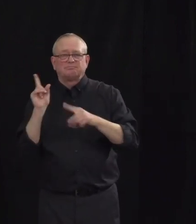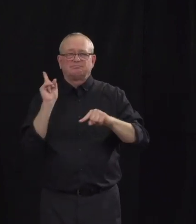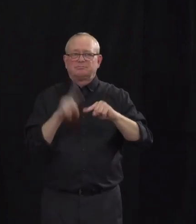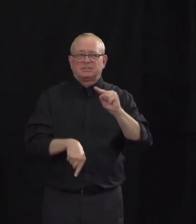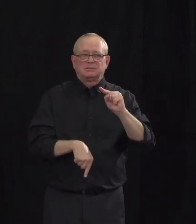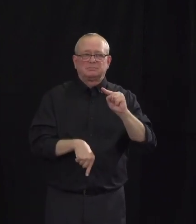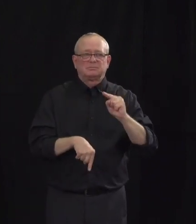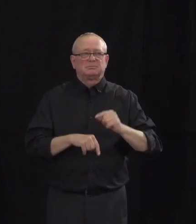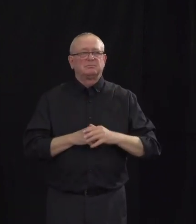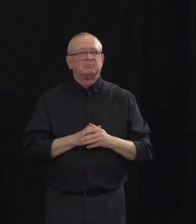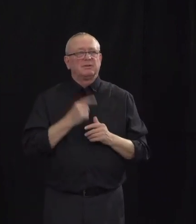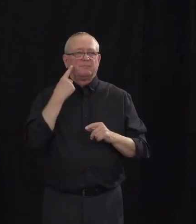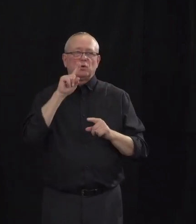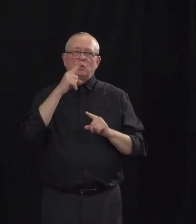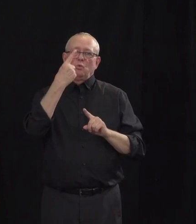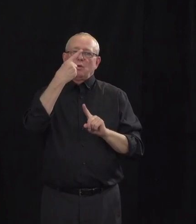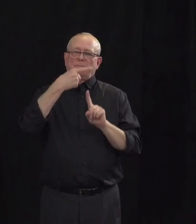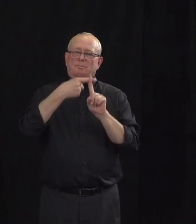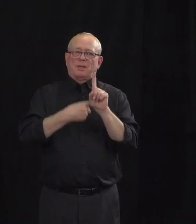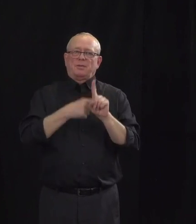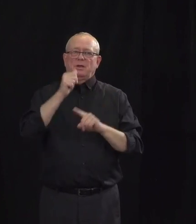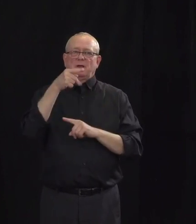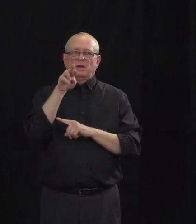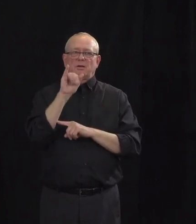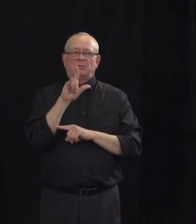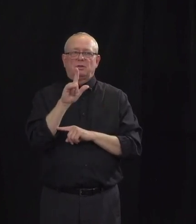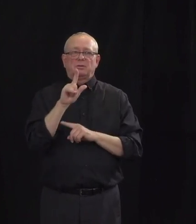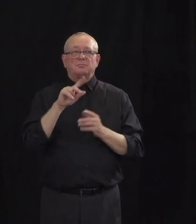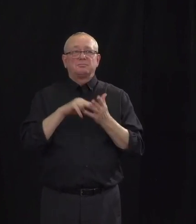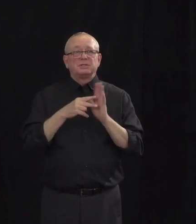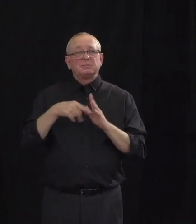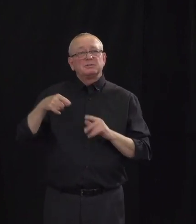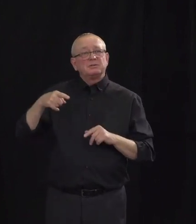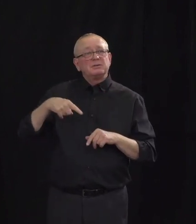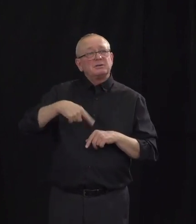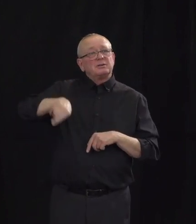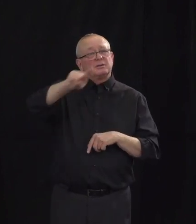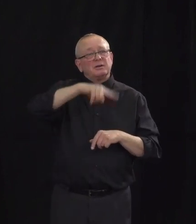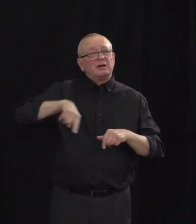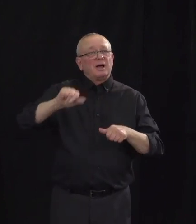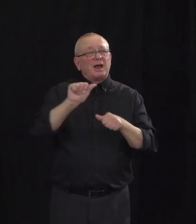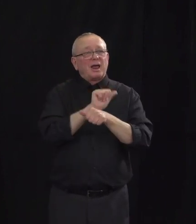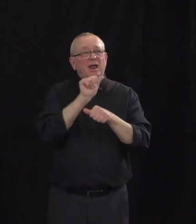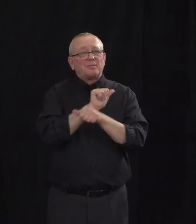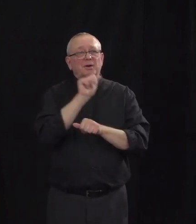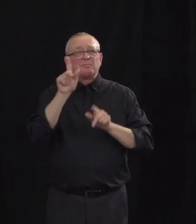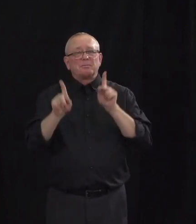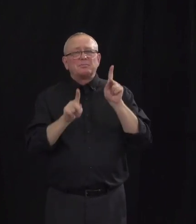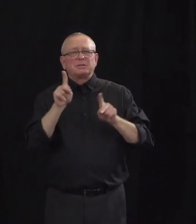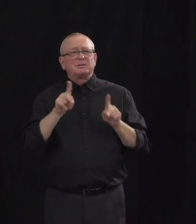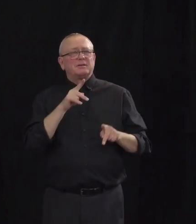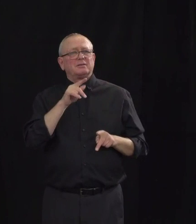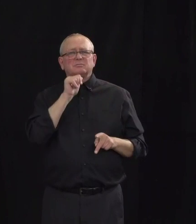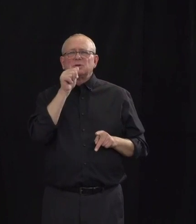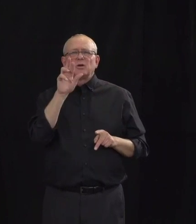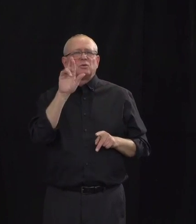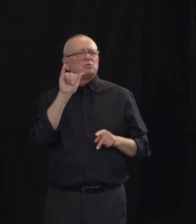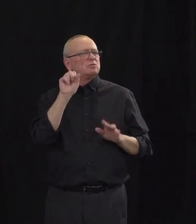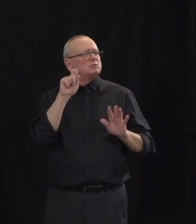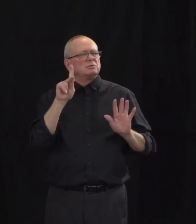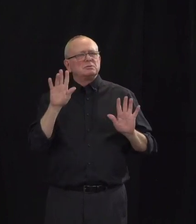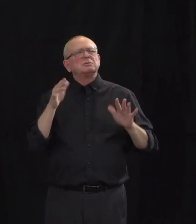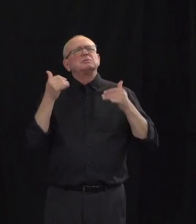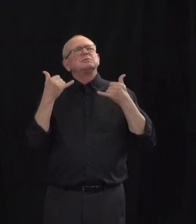rent are not putting themselves at risk or others at risk in a time when we are practicing self-isolation and social or physical